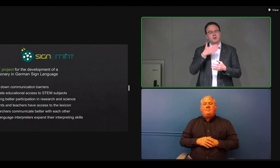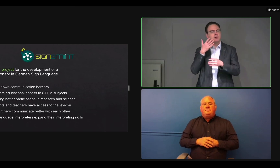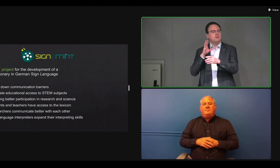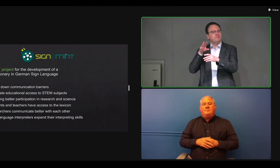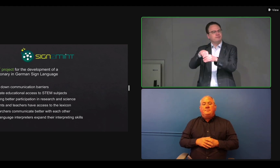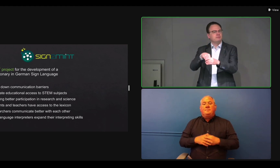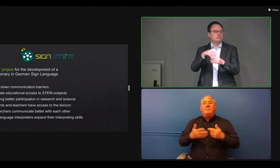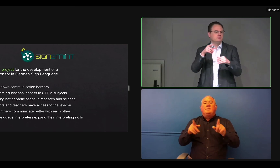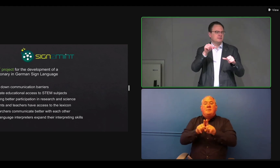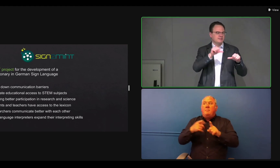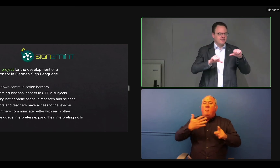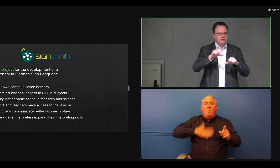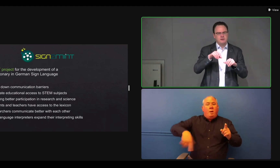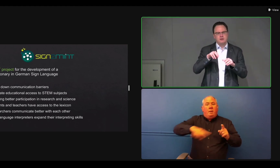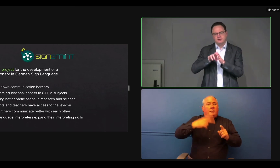to STEM subjects,